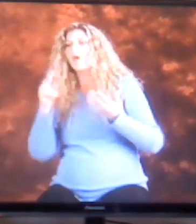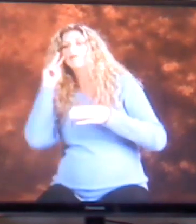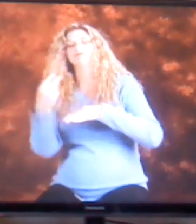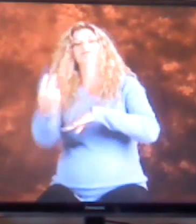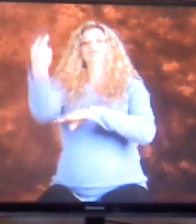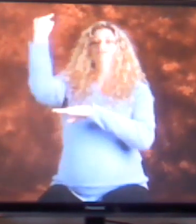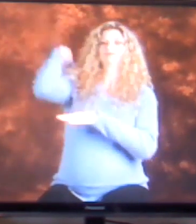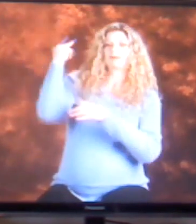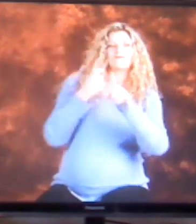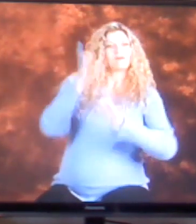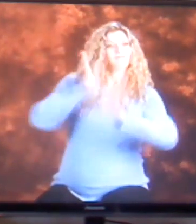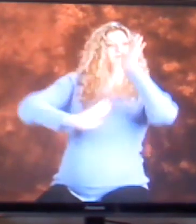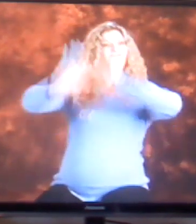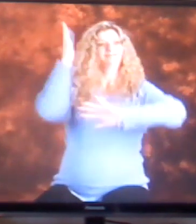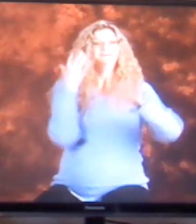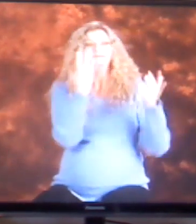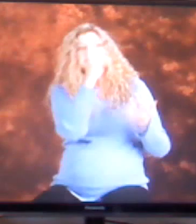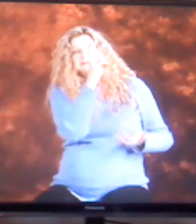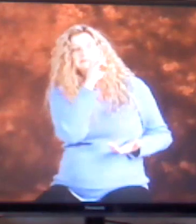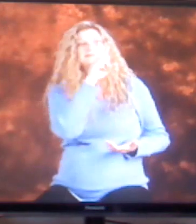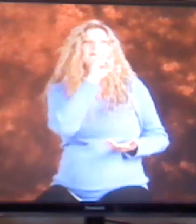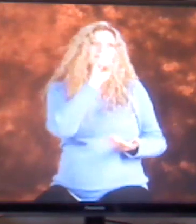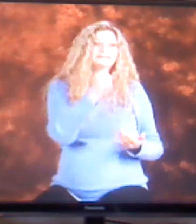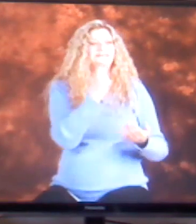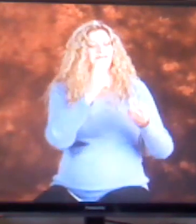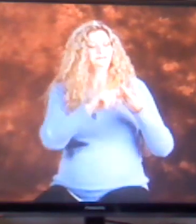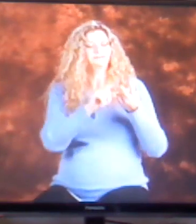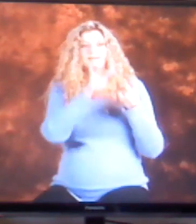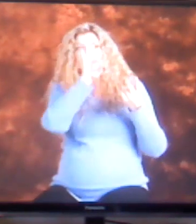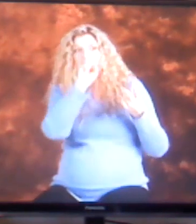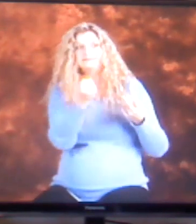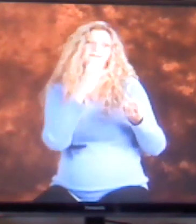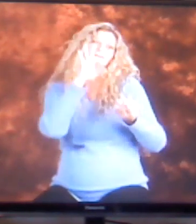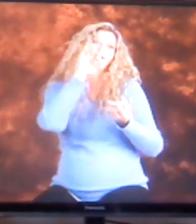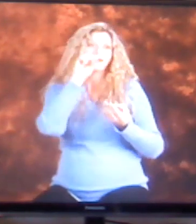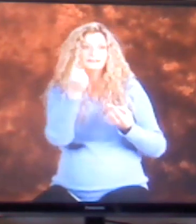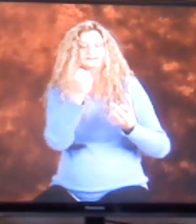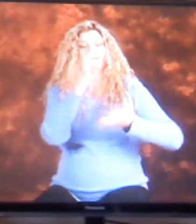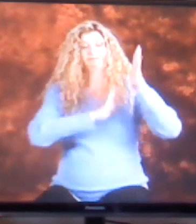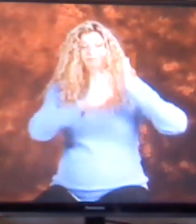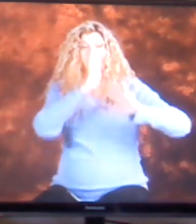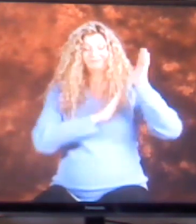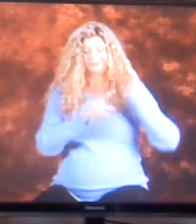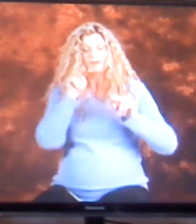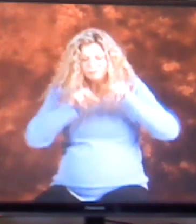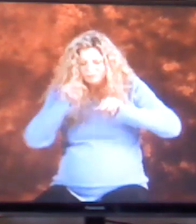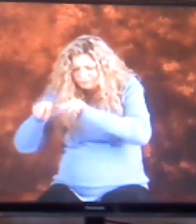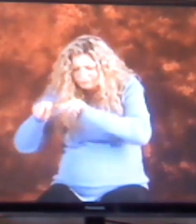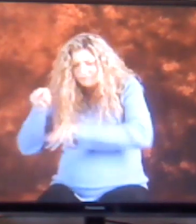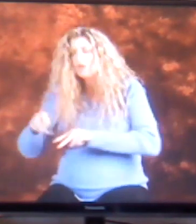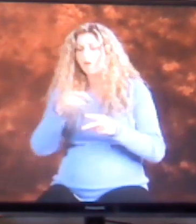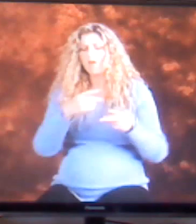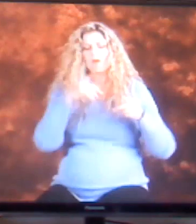A lot of people look in the past to grab ideas for fashion trends that they want now. Usually around the 60s, 70s, or